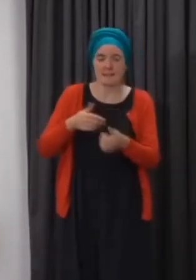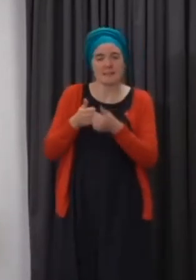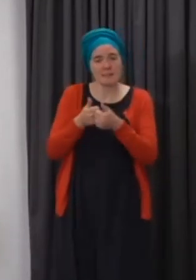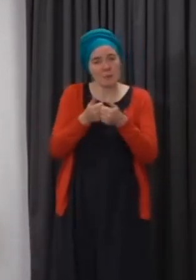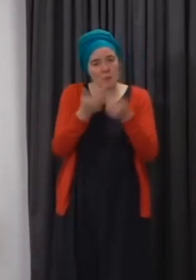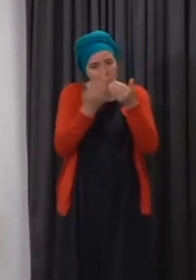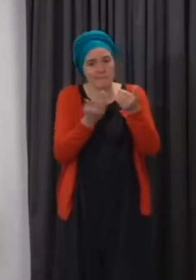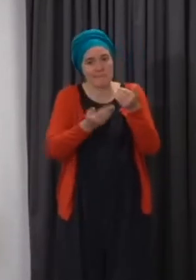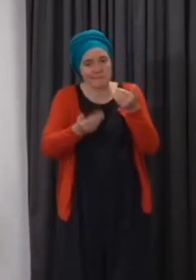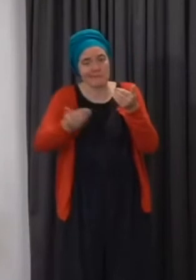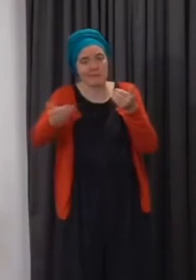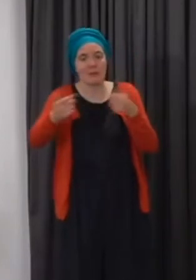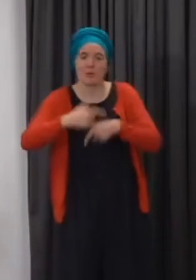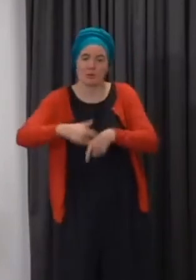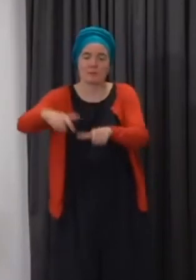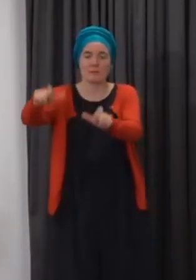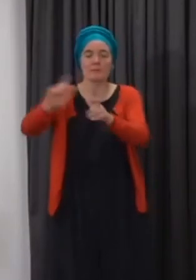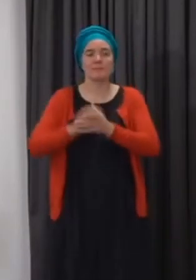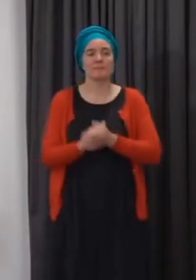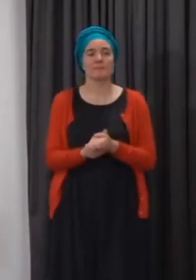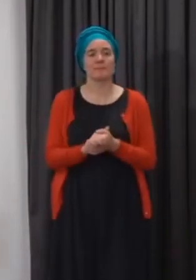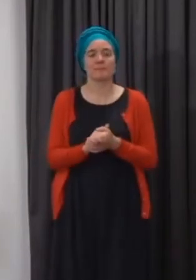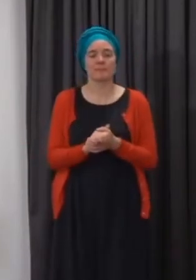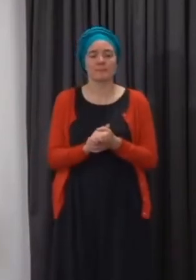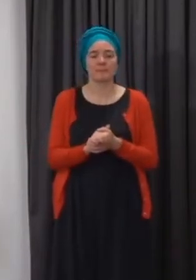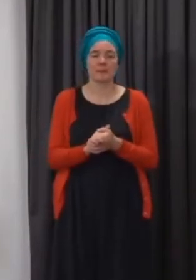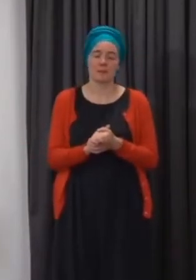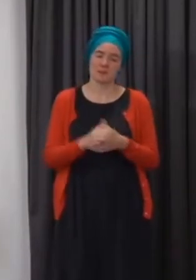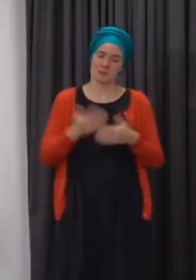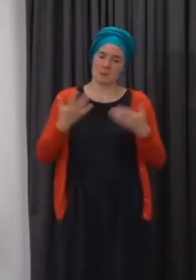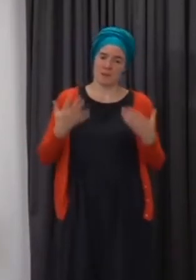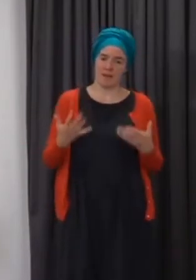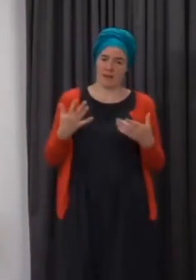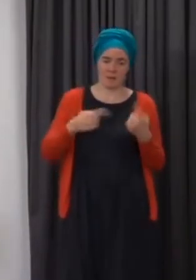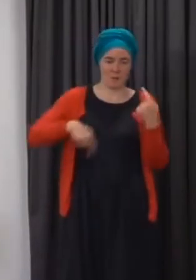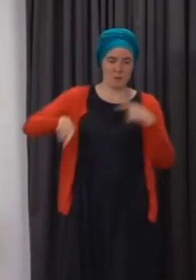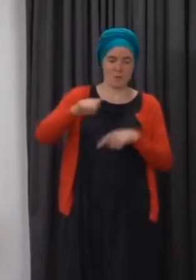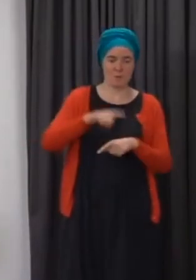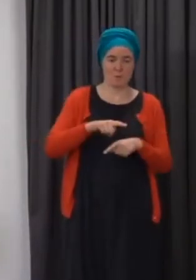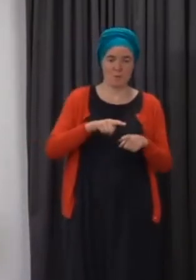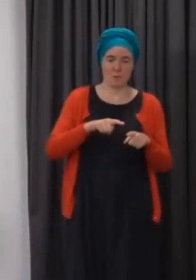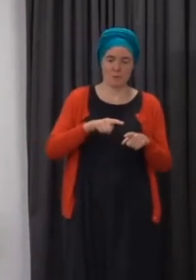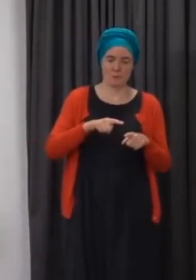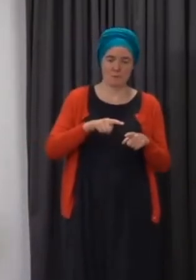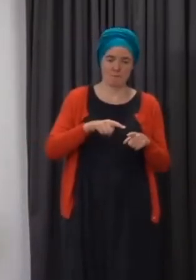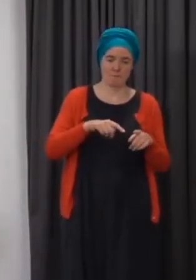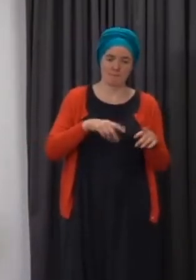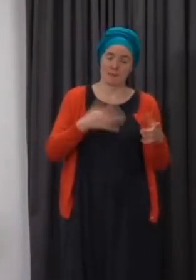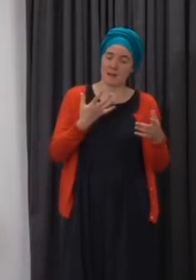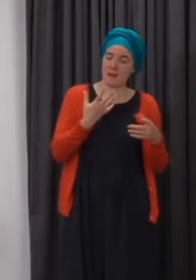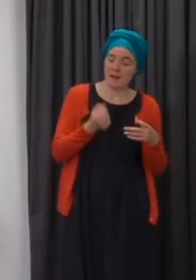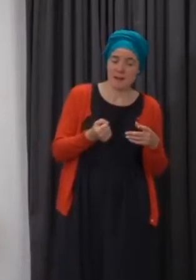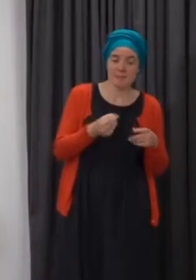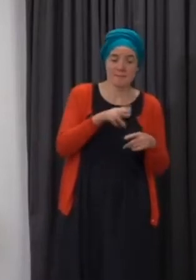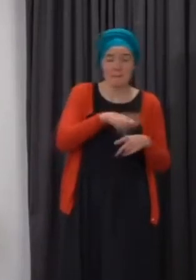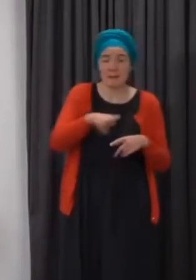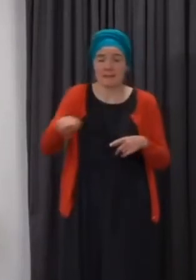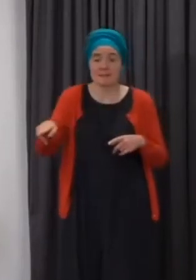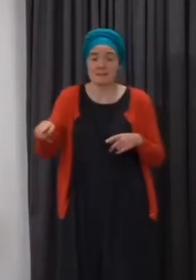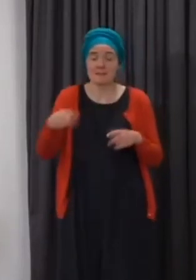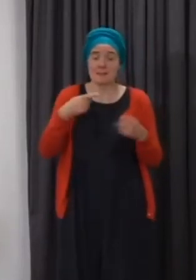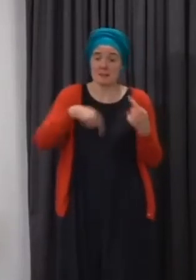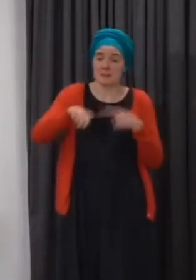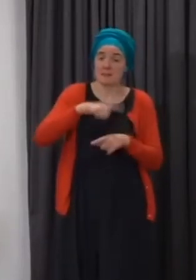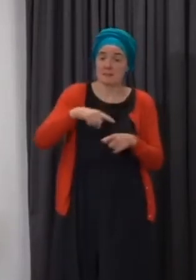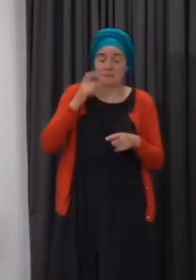Even today, with 137 beds occupied, critical care continues to be under pressure and in some areas is operating above normal